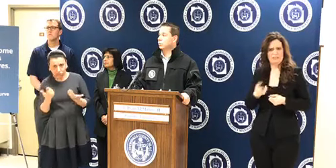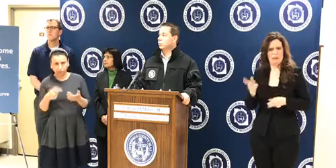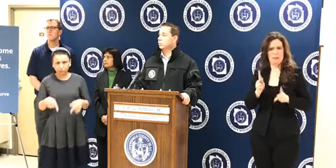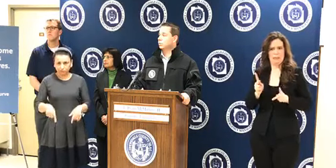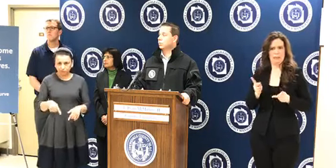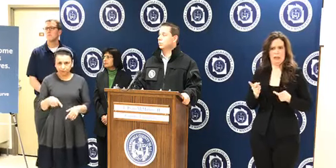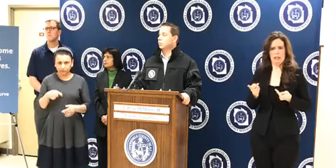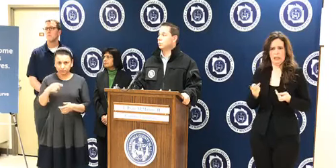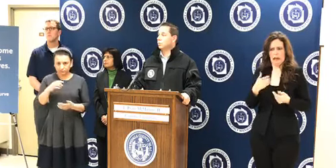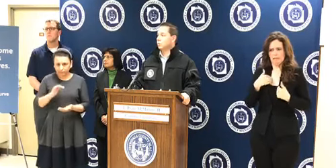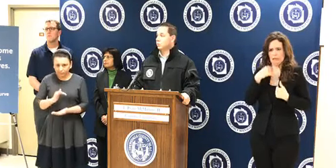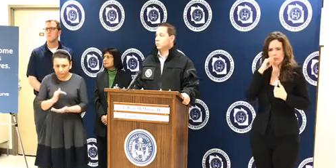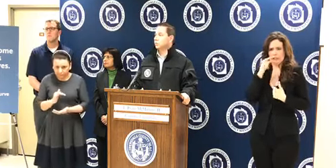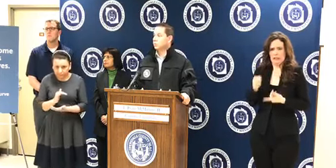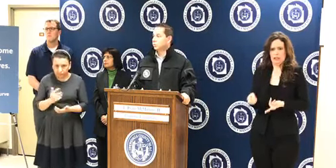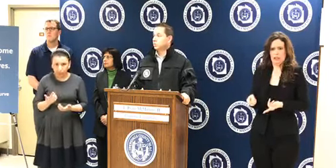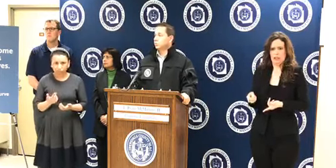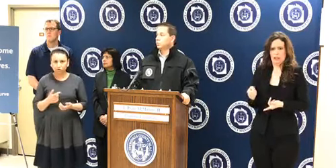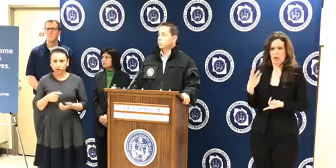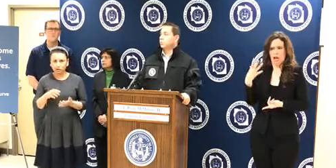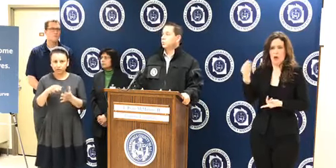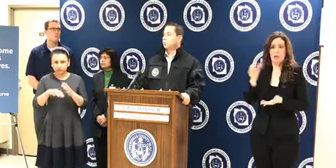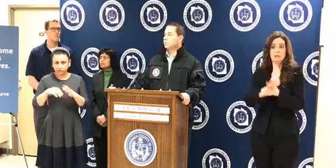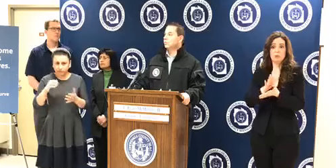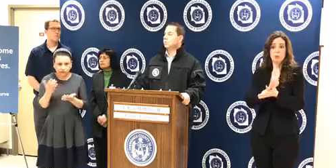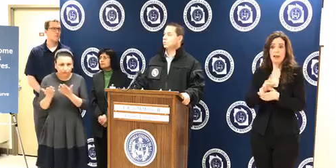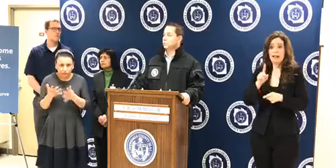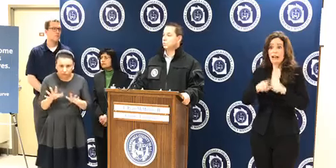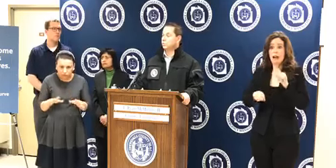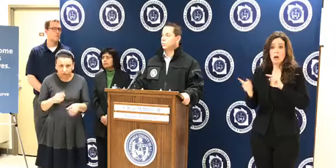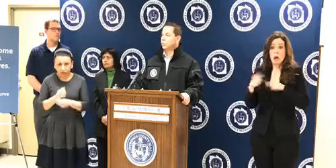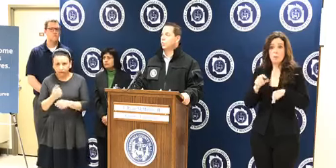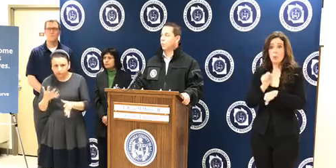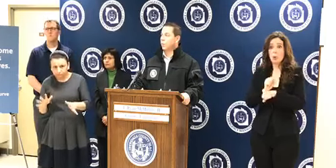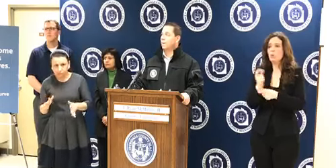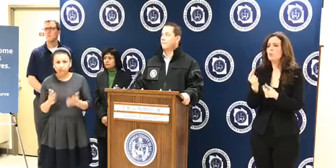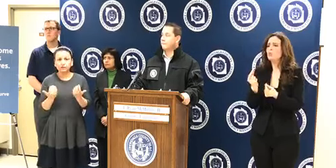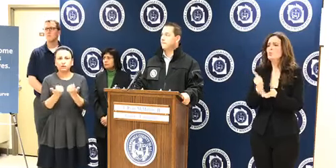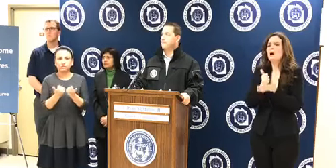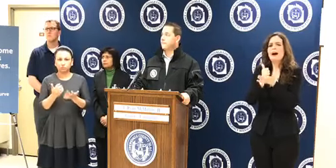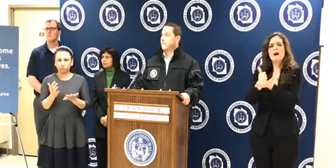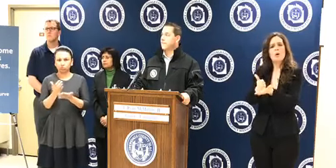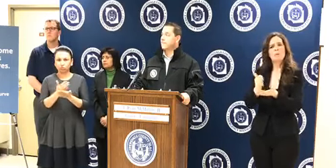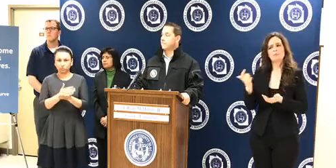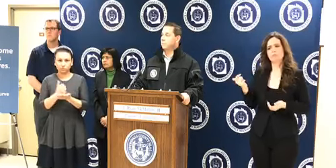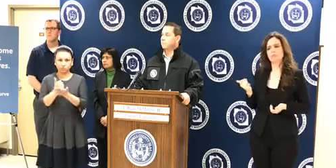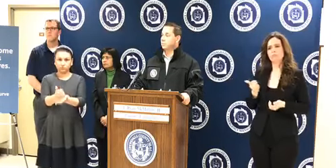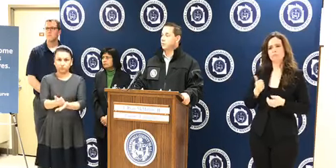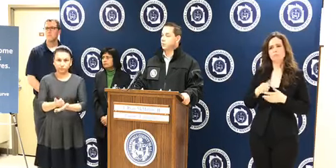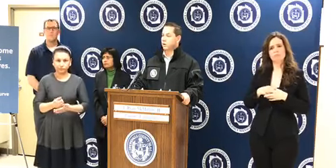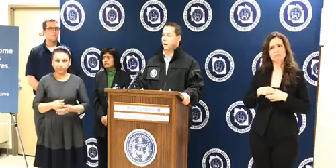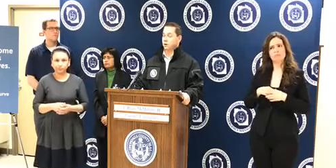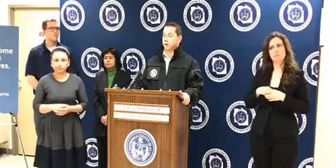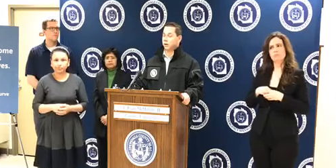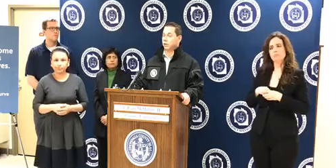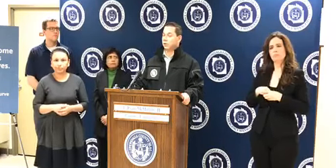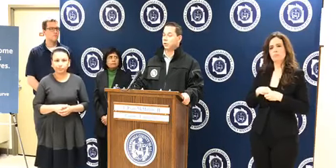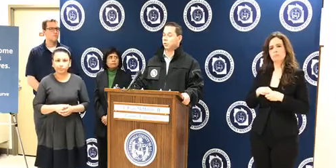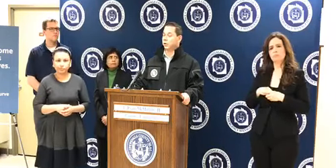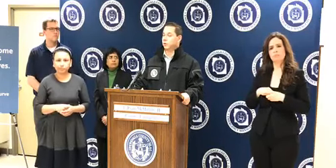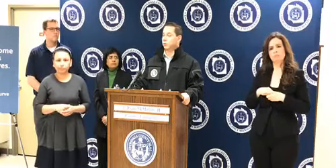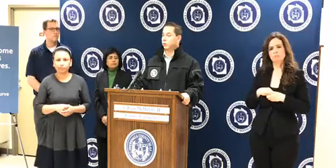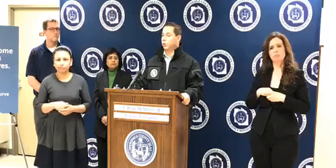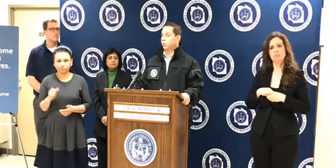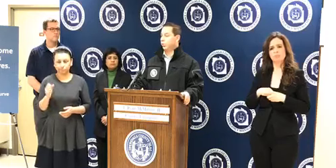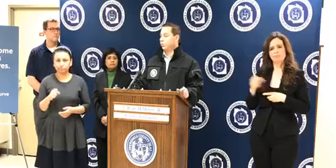that they're out of school, they can't come to work unless you step in and help, and I mean there's clearly a need. I'm just wondering if you've heard. Yeah. Look